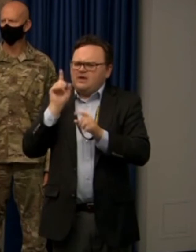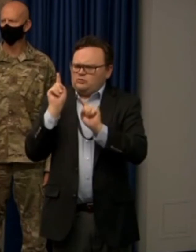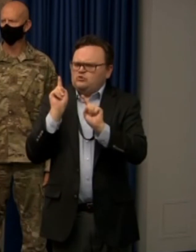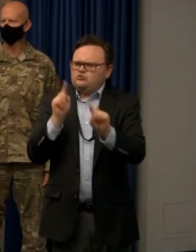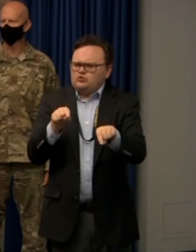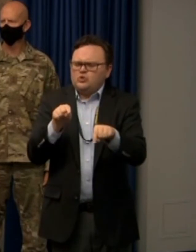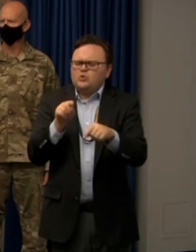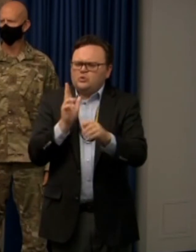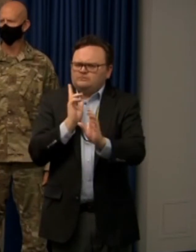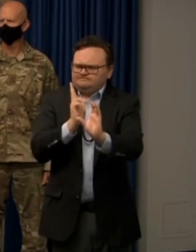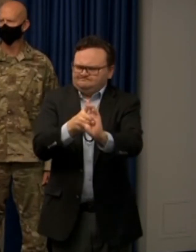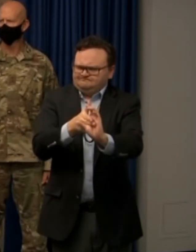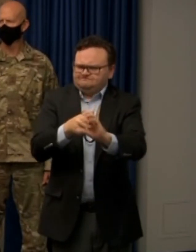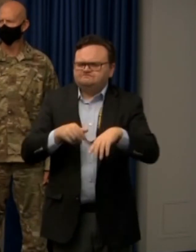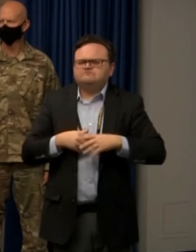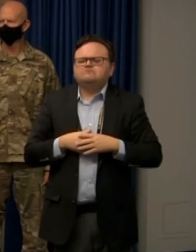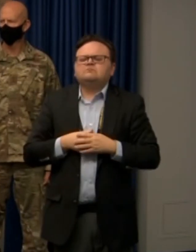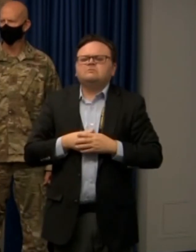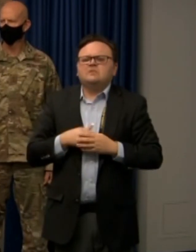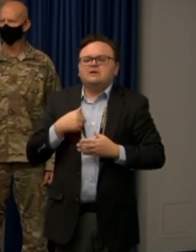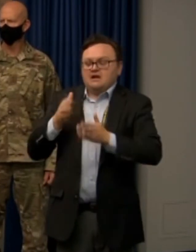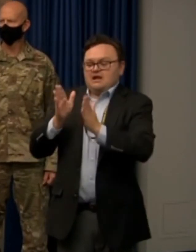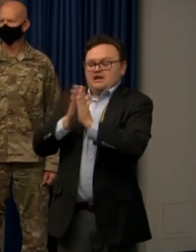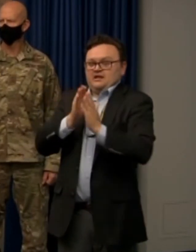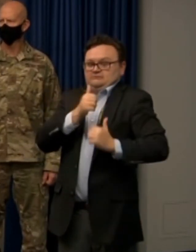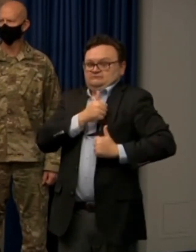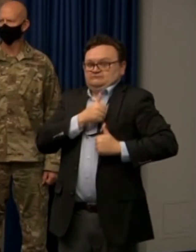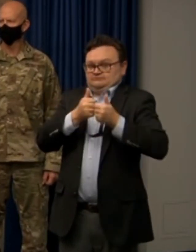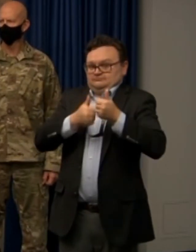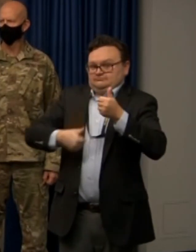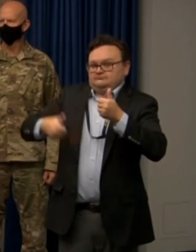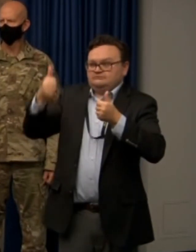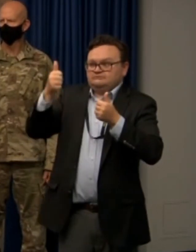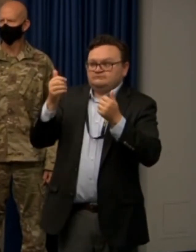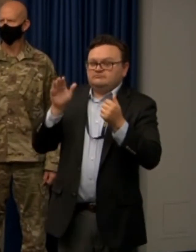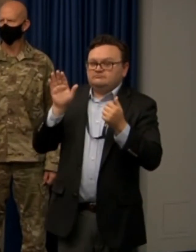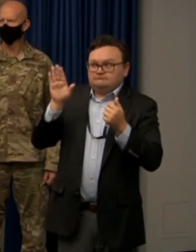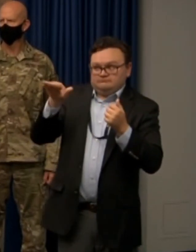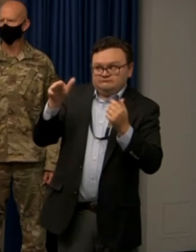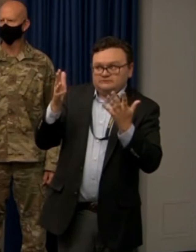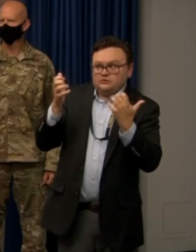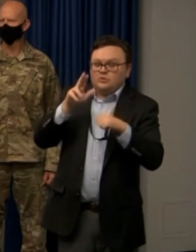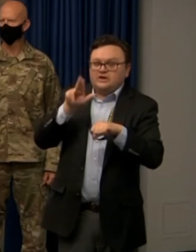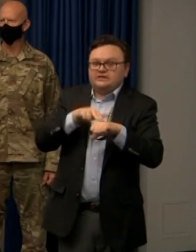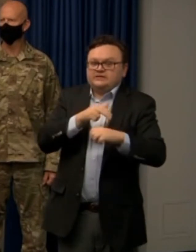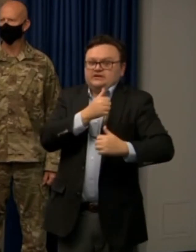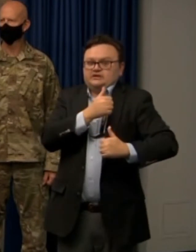support from, per General Eifert, we want to get the National Guard extended in the